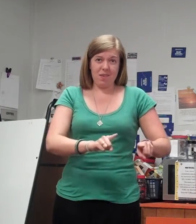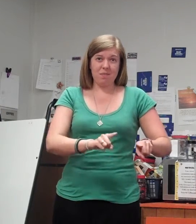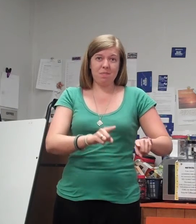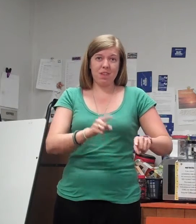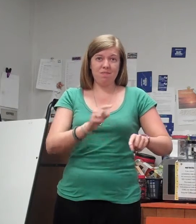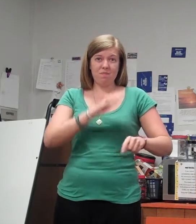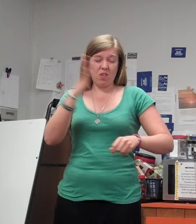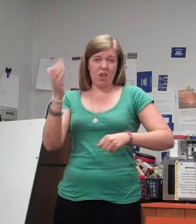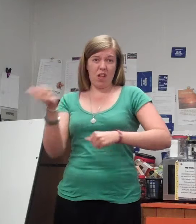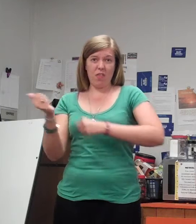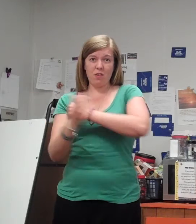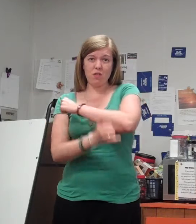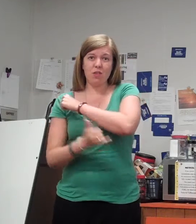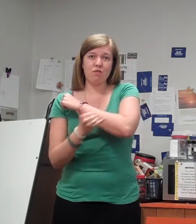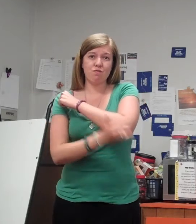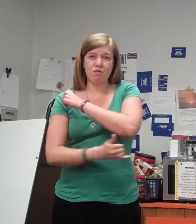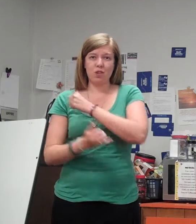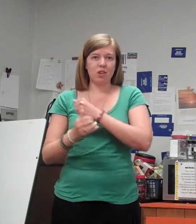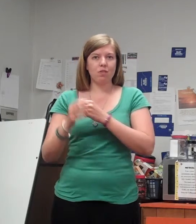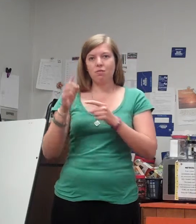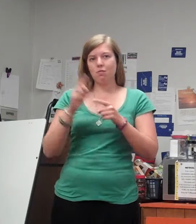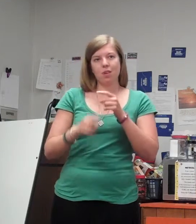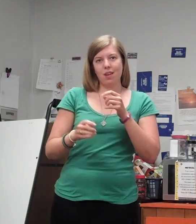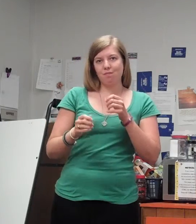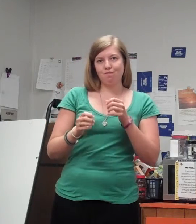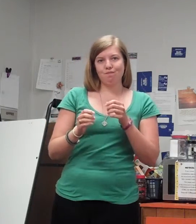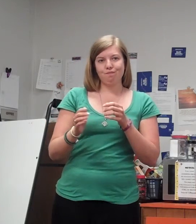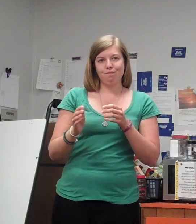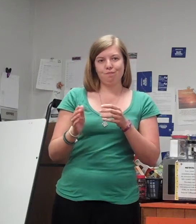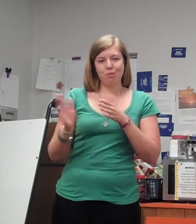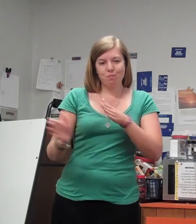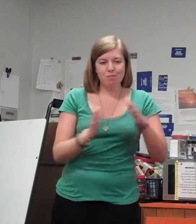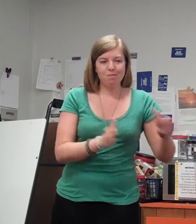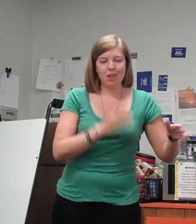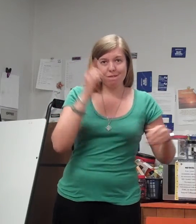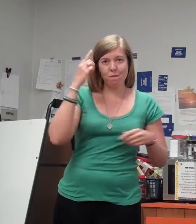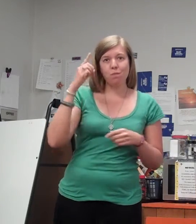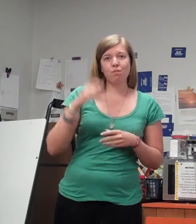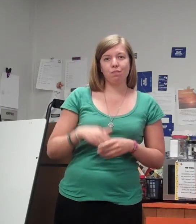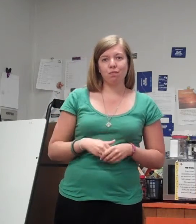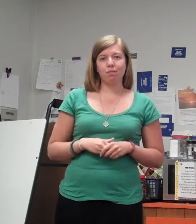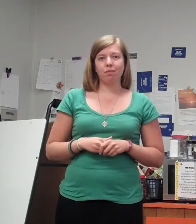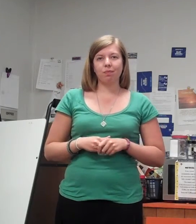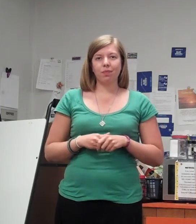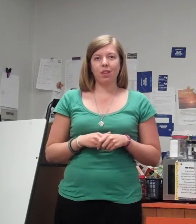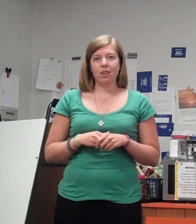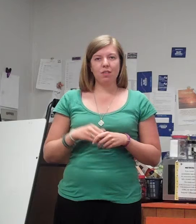can possibly prepare you or understand what it takes to go through that whole process.